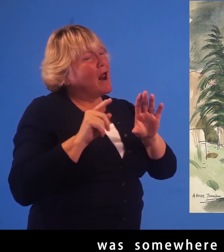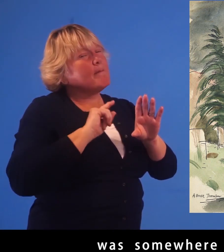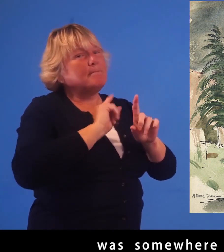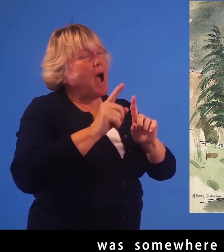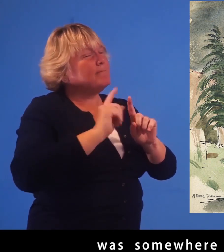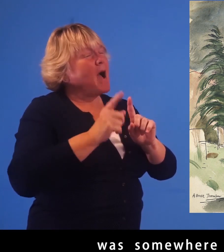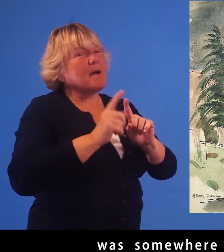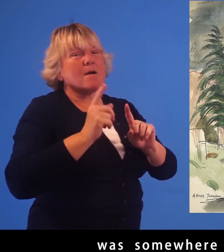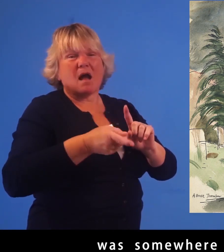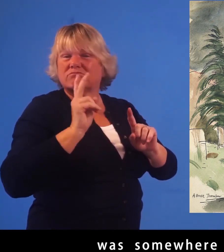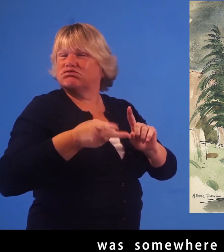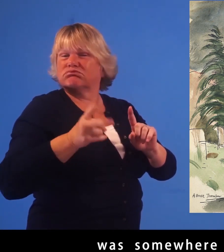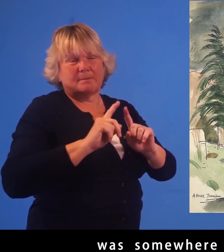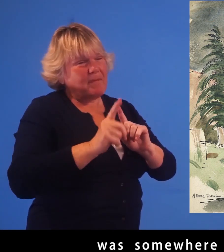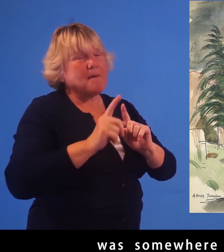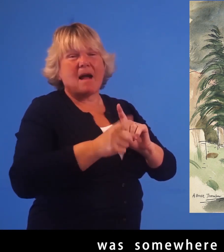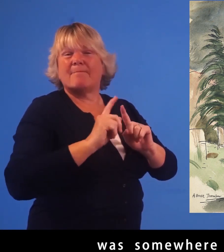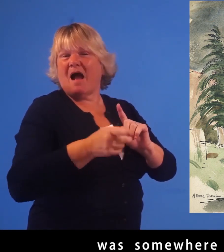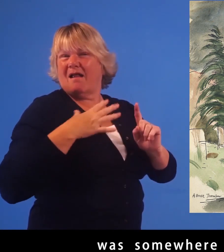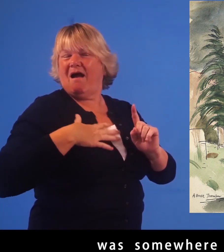was somewhere he often returned.